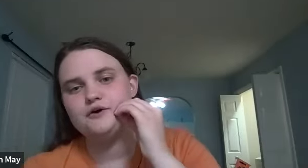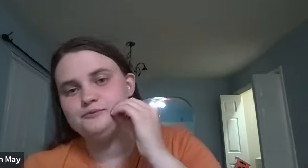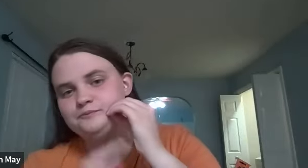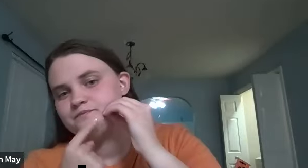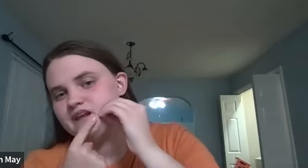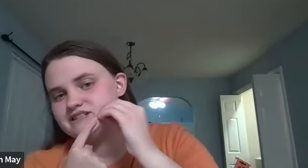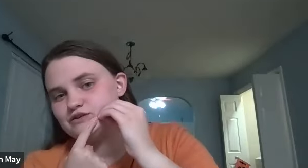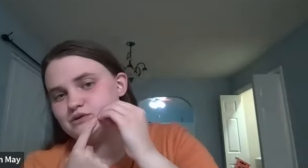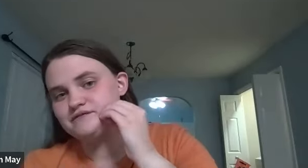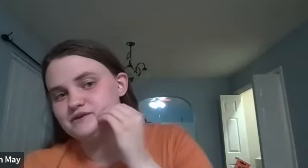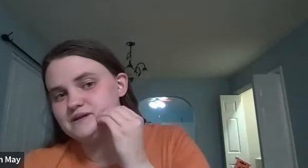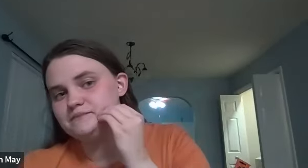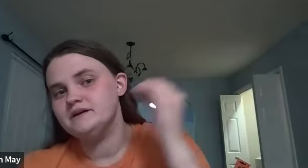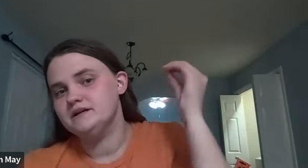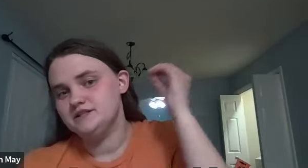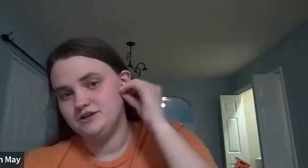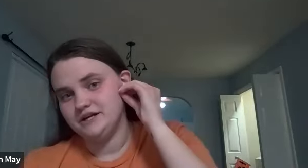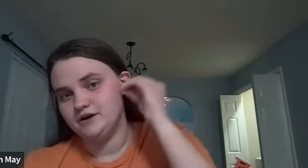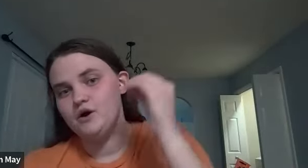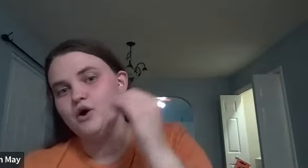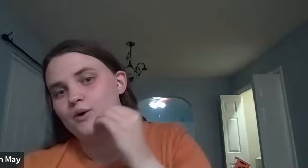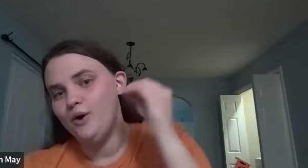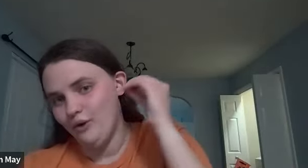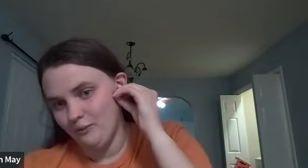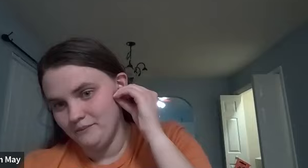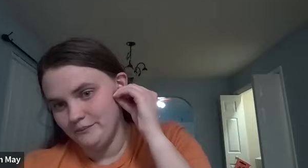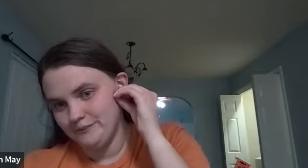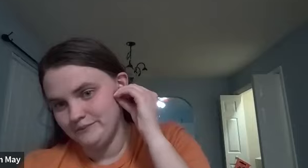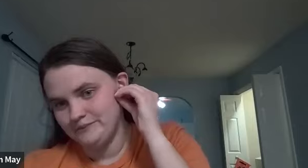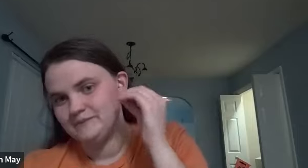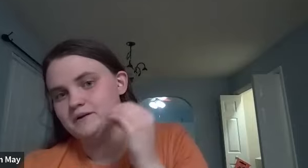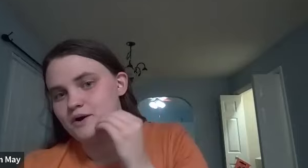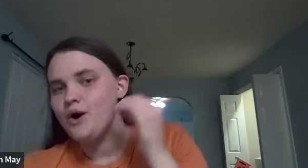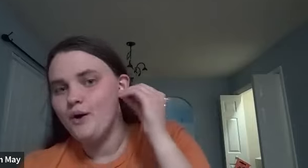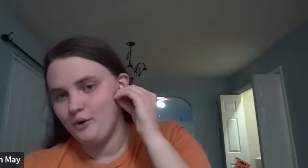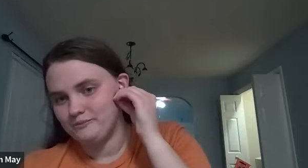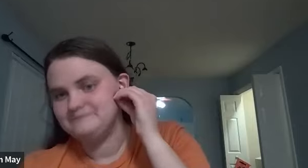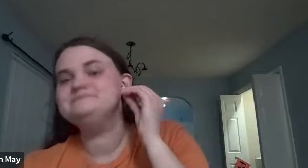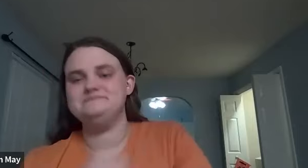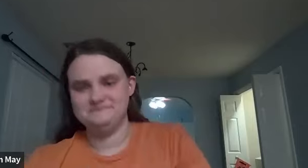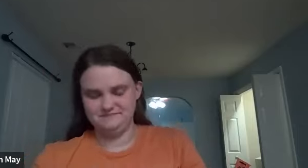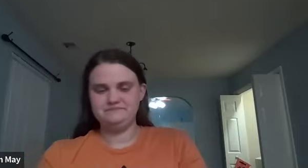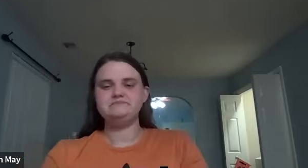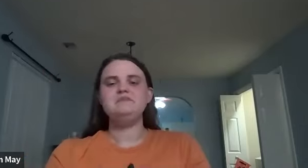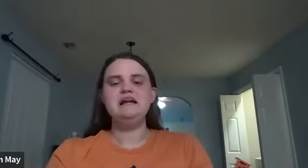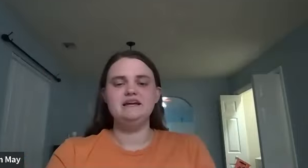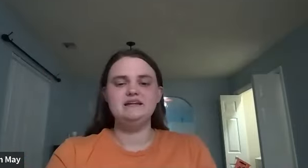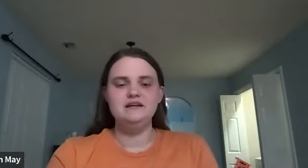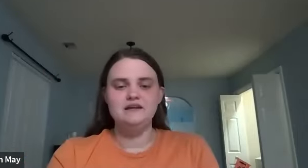O. It's the corner of your lip to your ear. Home. Home. Mm-hmm. And